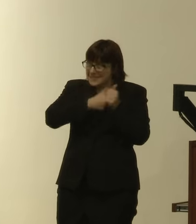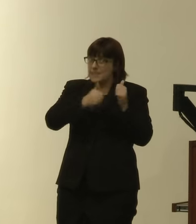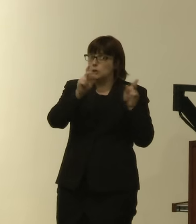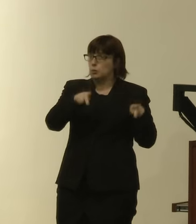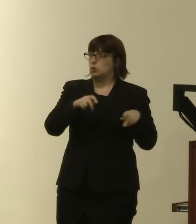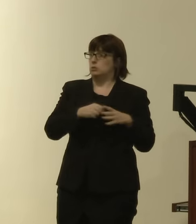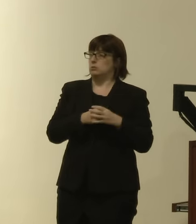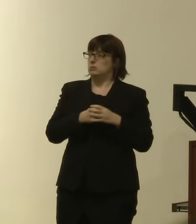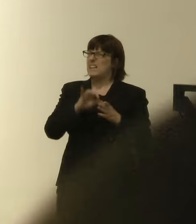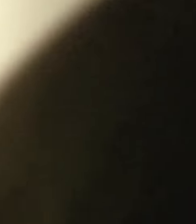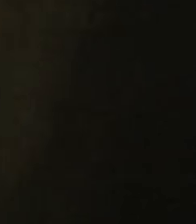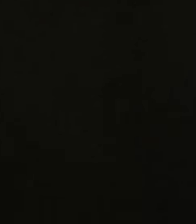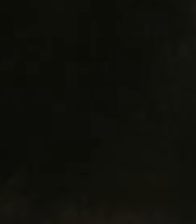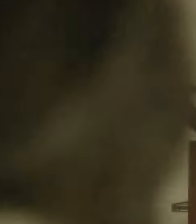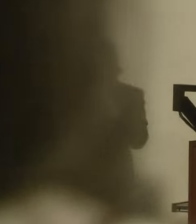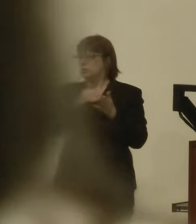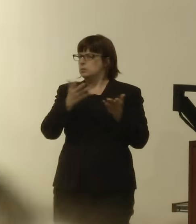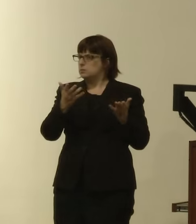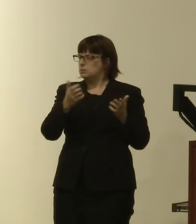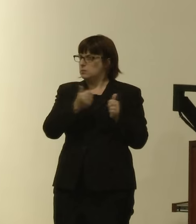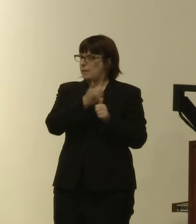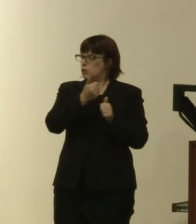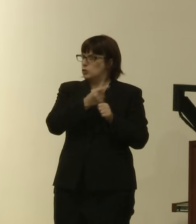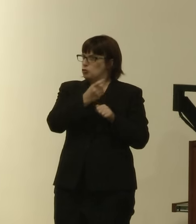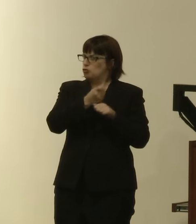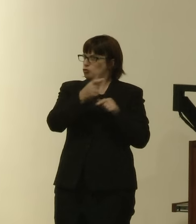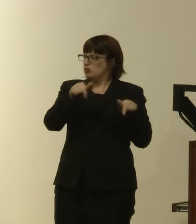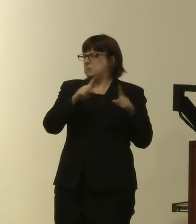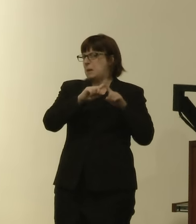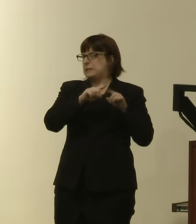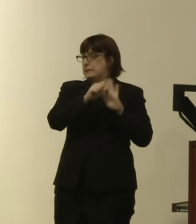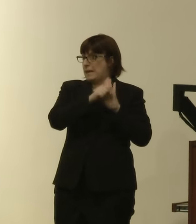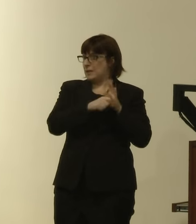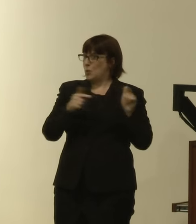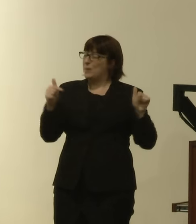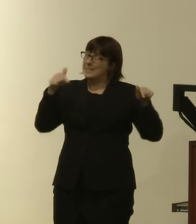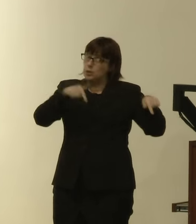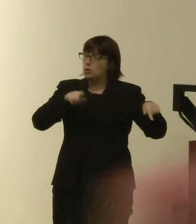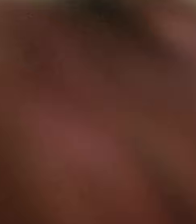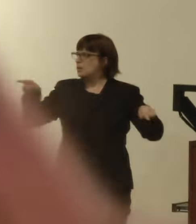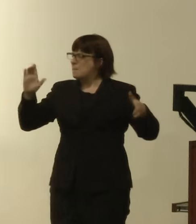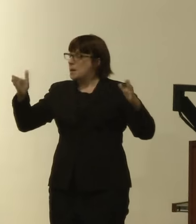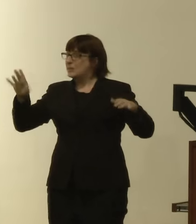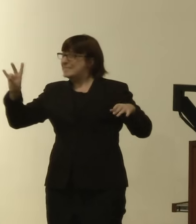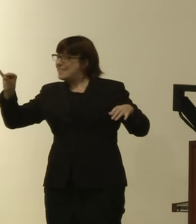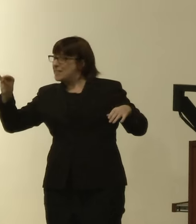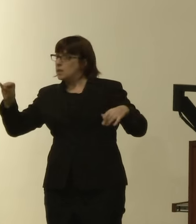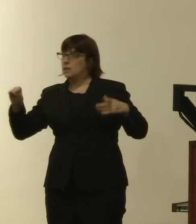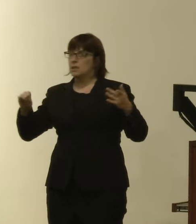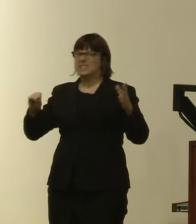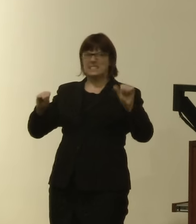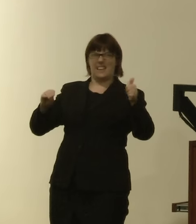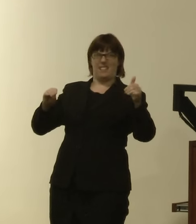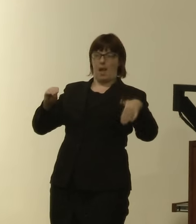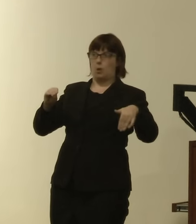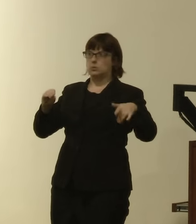between eight and 10,000, it depends on what state you're in. So we have a very weak healthcare system. Great tertiary care. I wouldn't want to